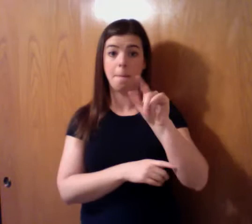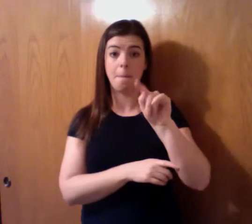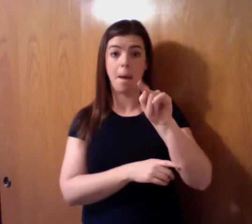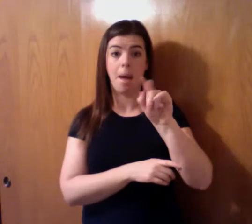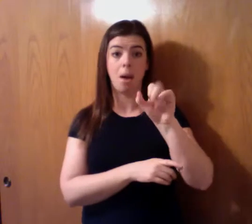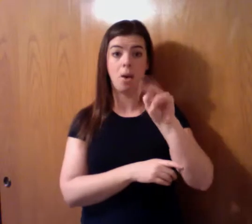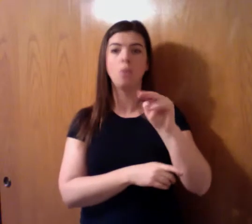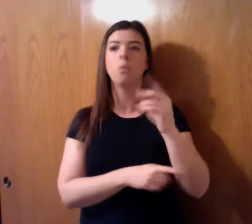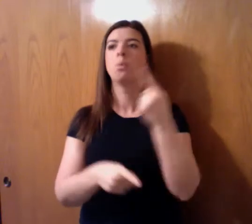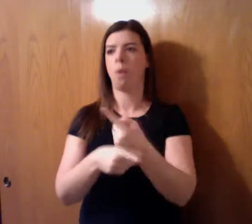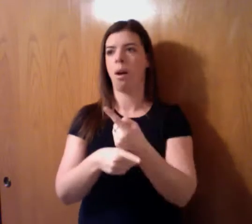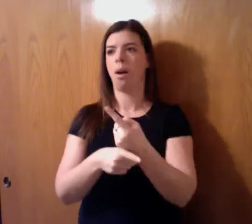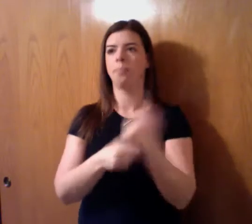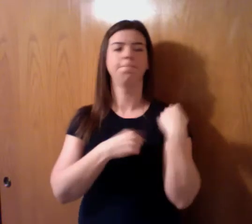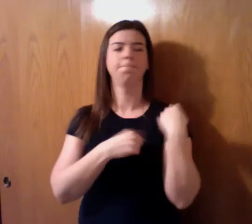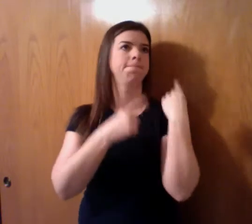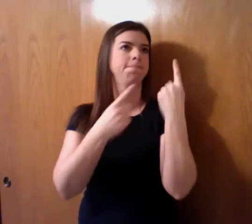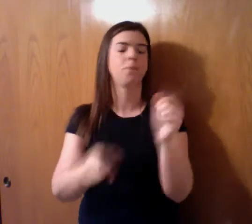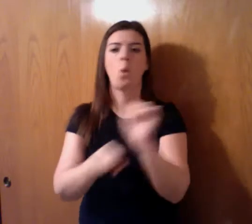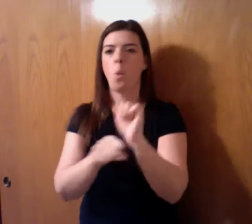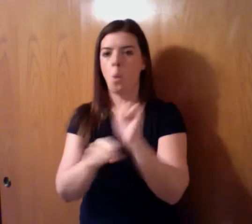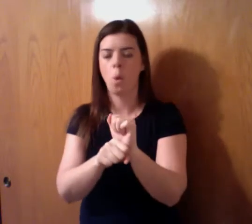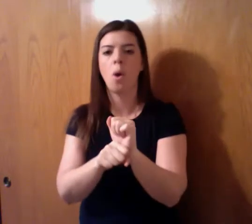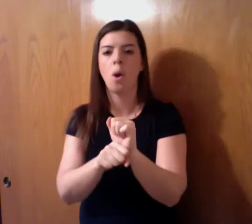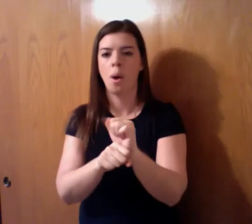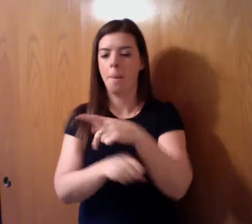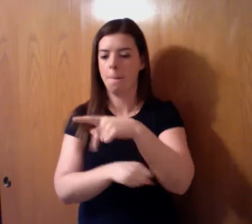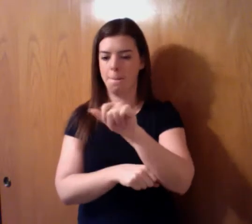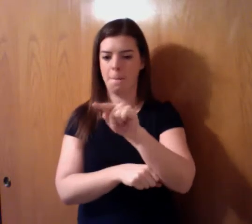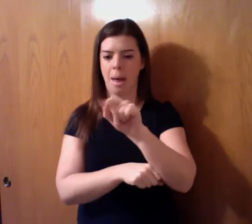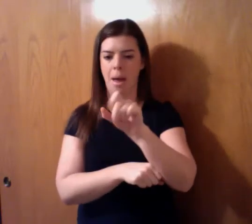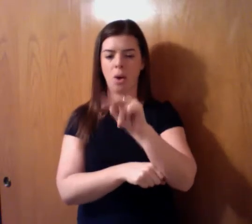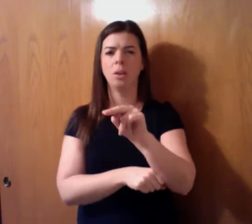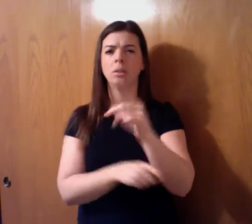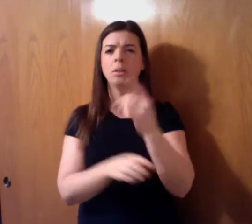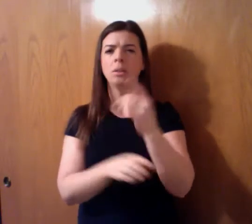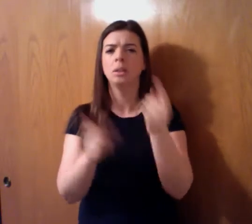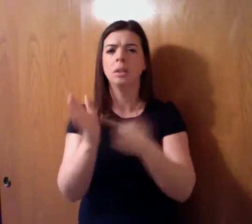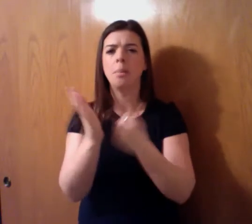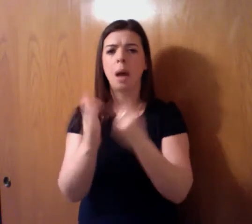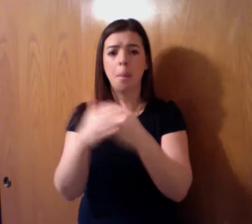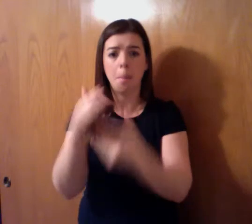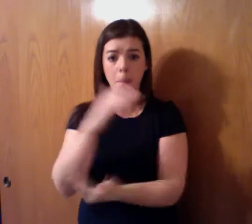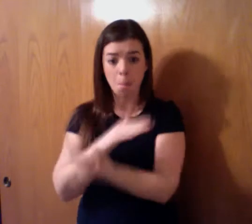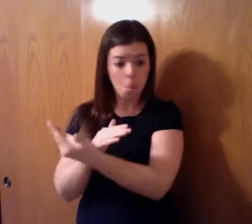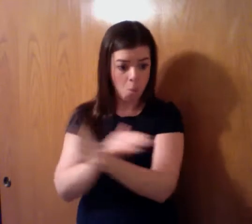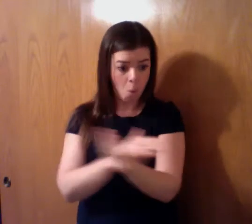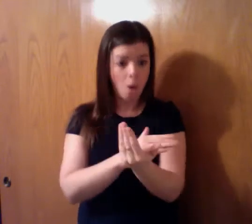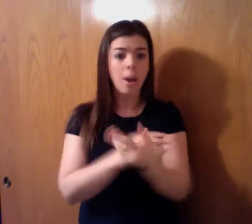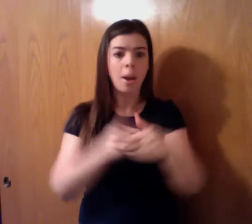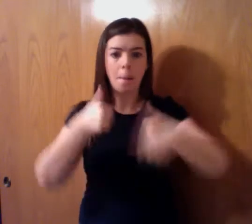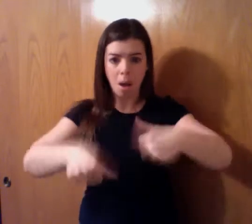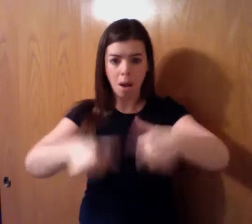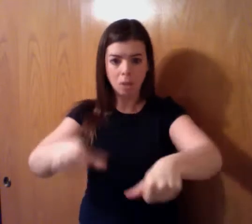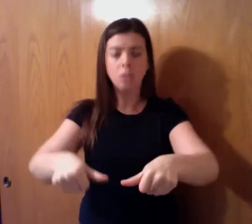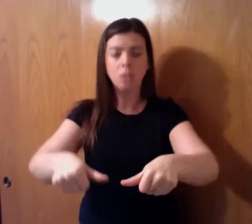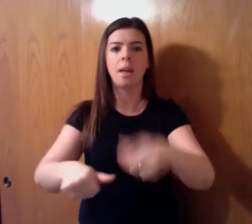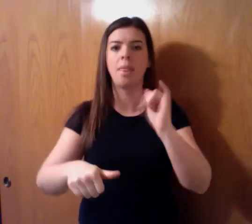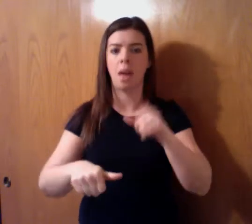Right. And we've been doing a lot of work with patterns, haven't we? Some of those morning puzzles that we do continue the pattern. Patterning is fun.